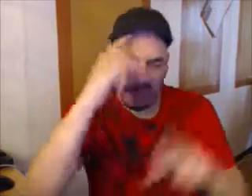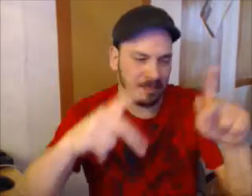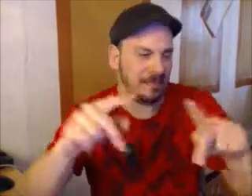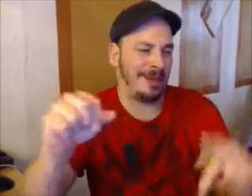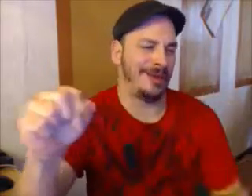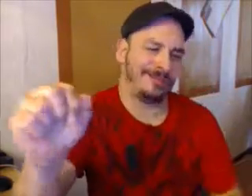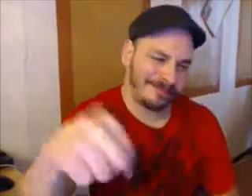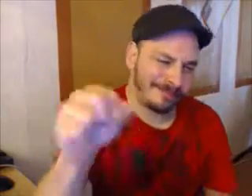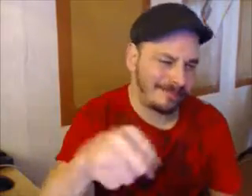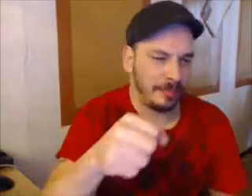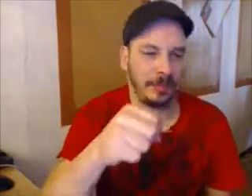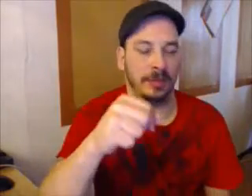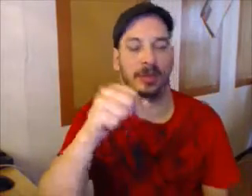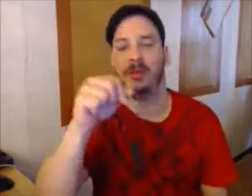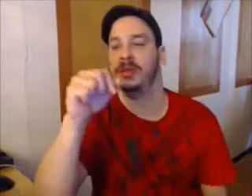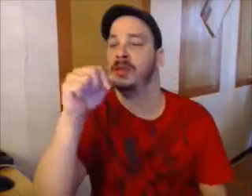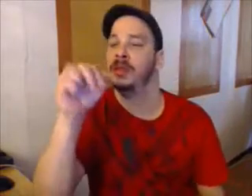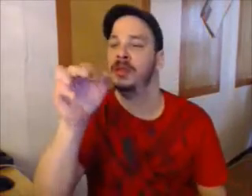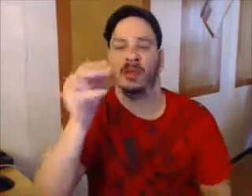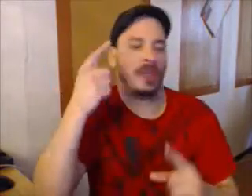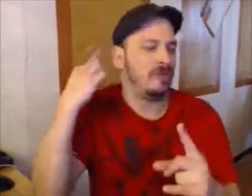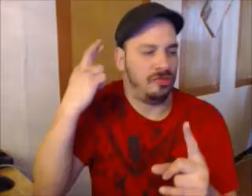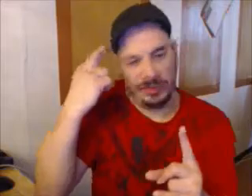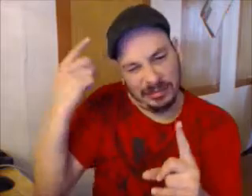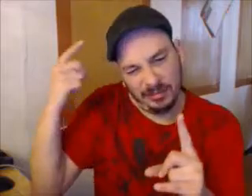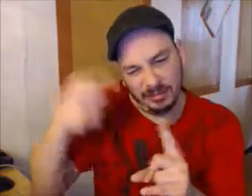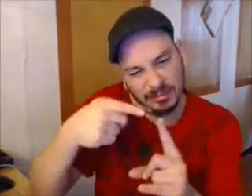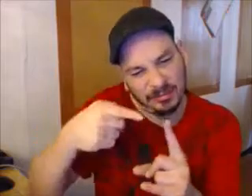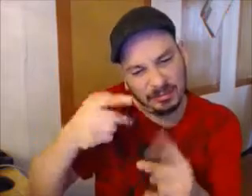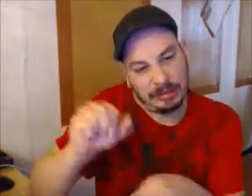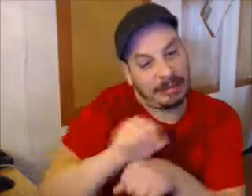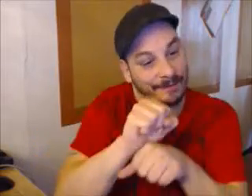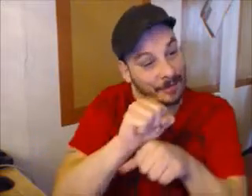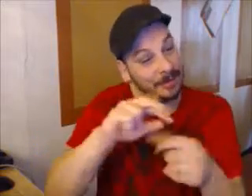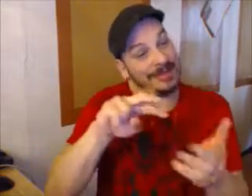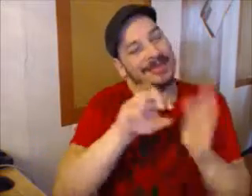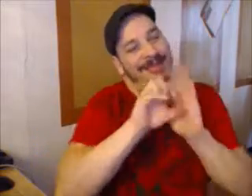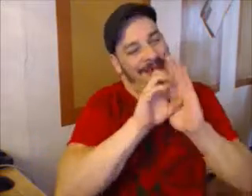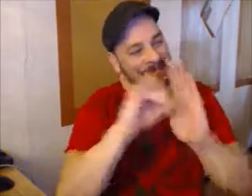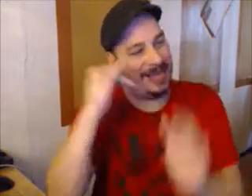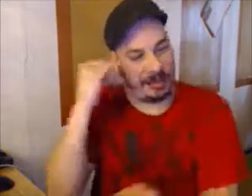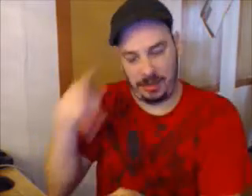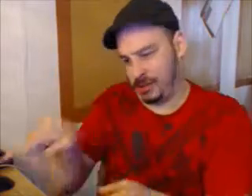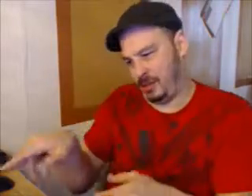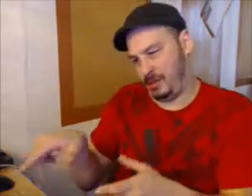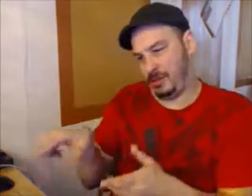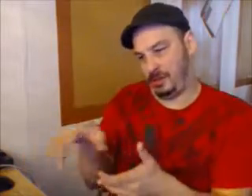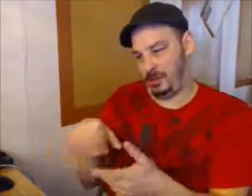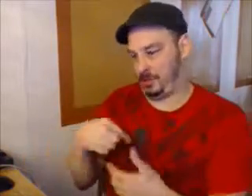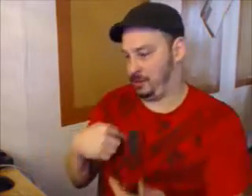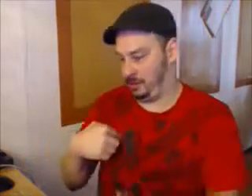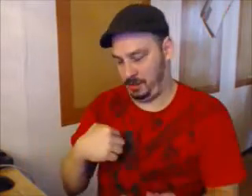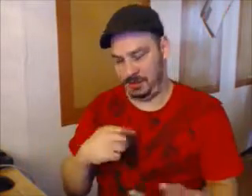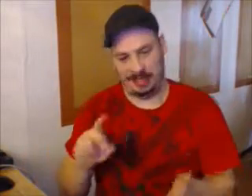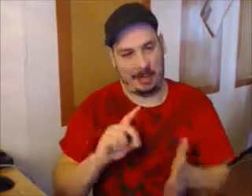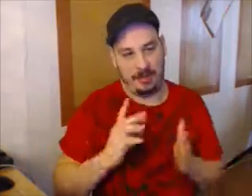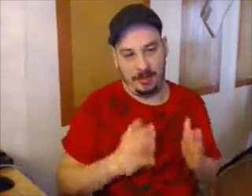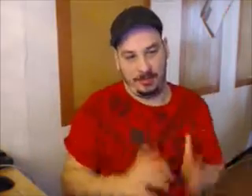out of a recession. And so why would we adopt a policy that punishes job creators? Ernst & Young says it would end up in